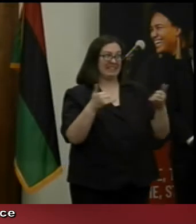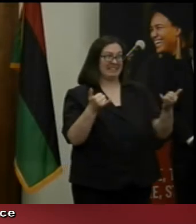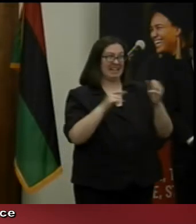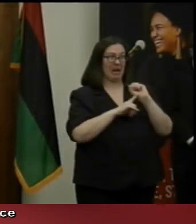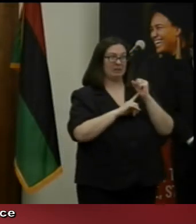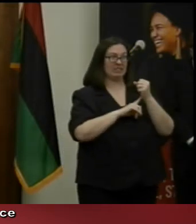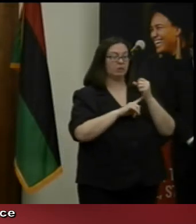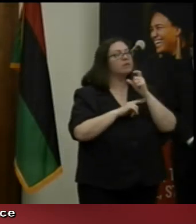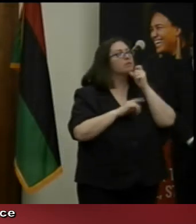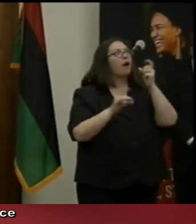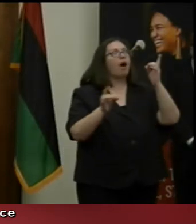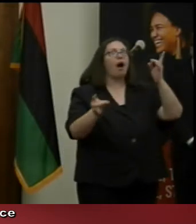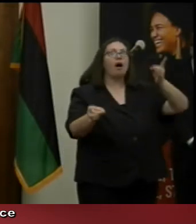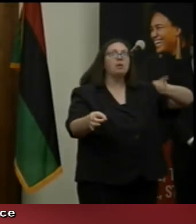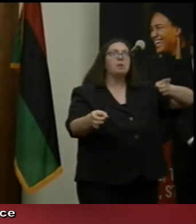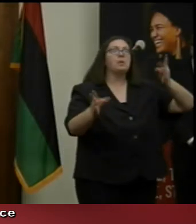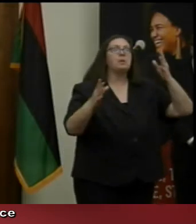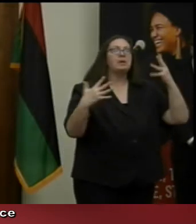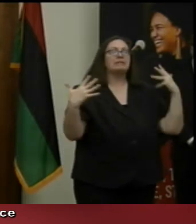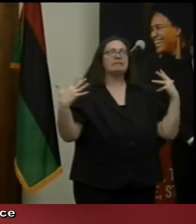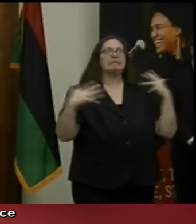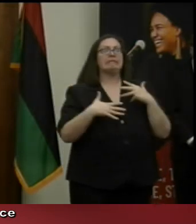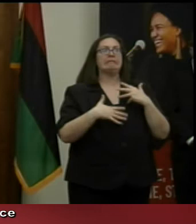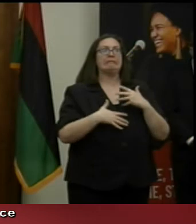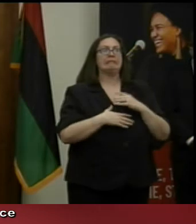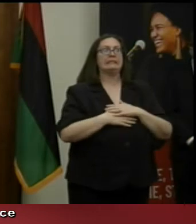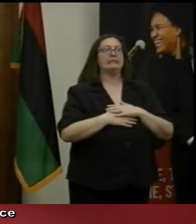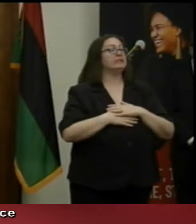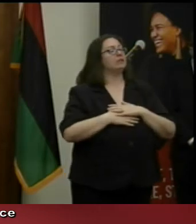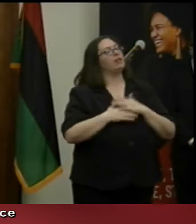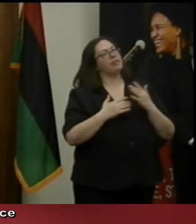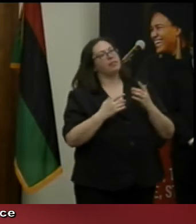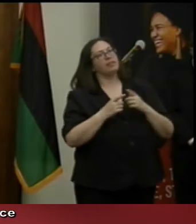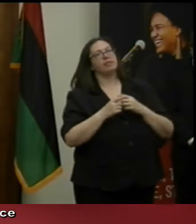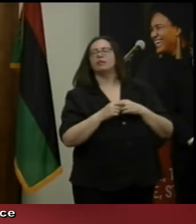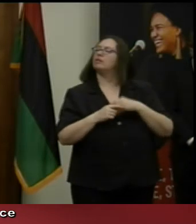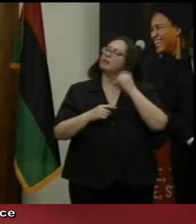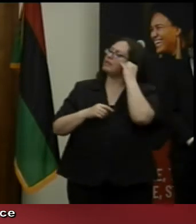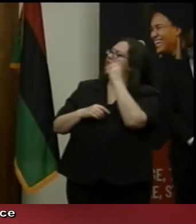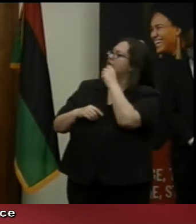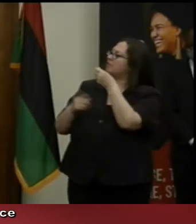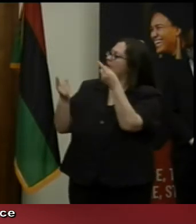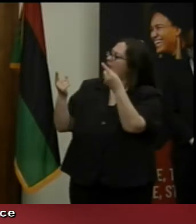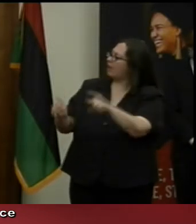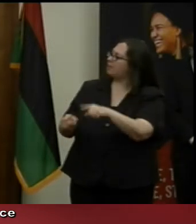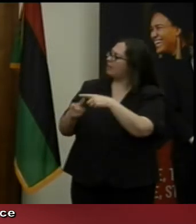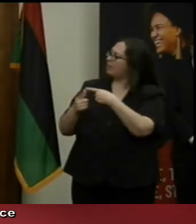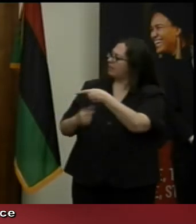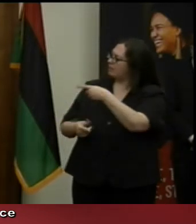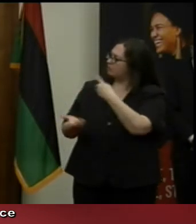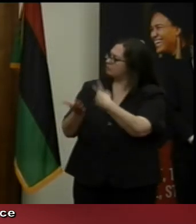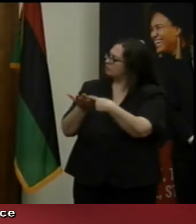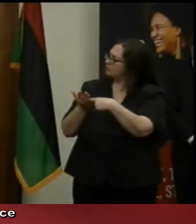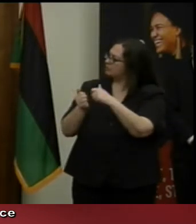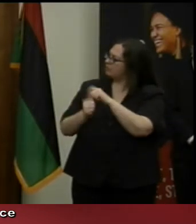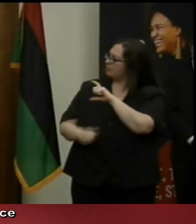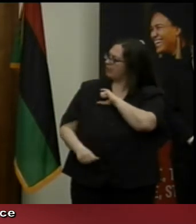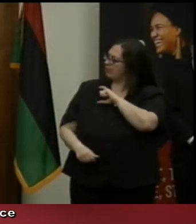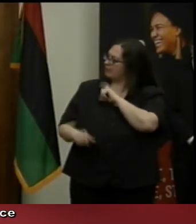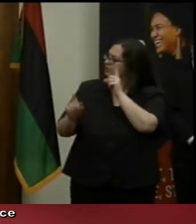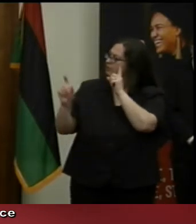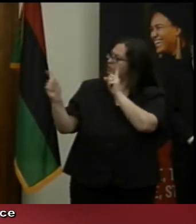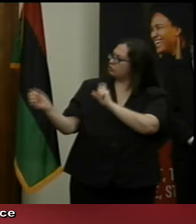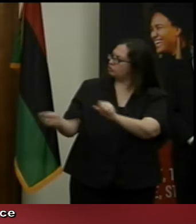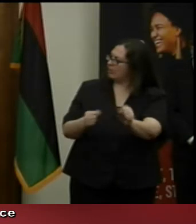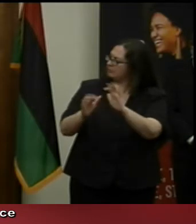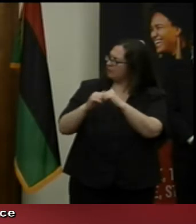we feared that it might be, then I think the public will come along with us. If that doesn't happen, are you at all in talks with the police department about strategies to